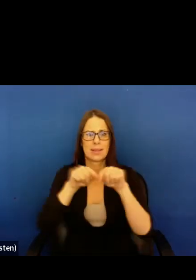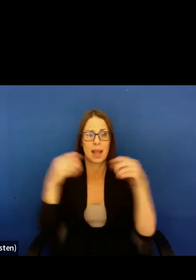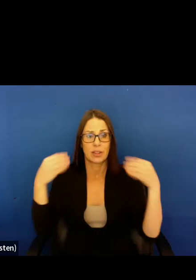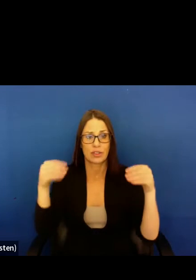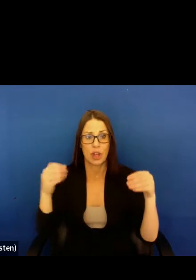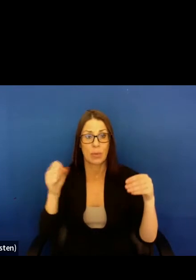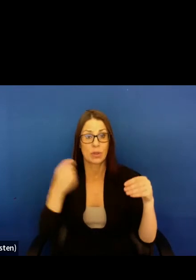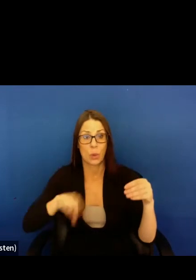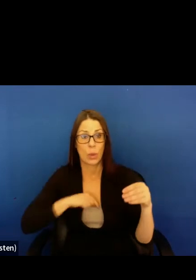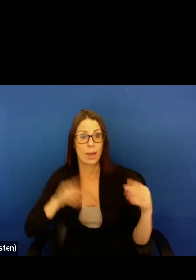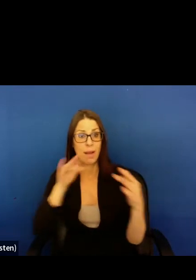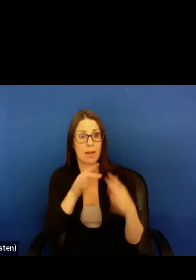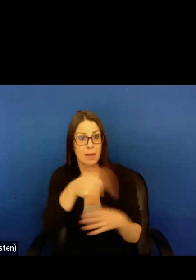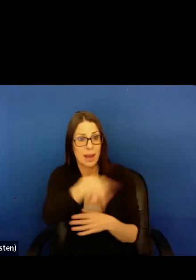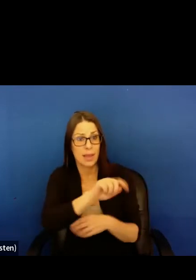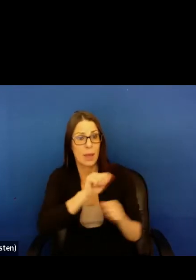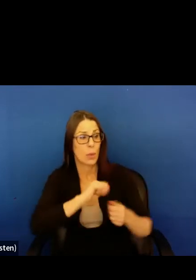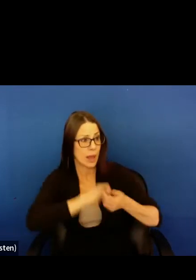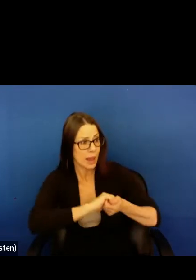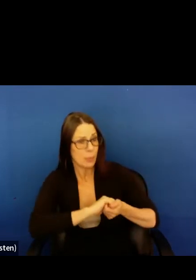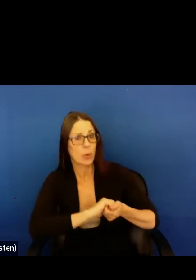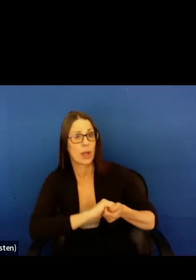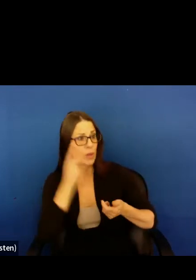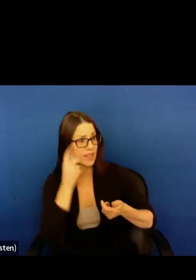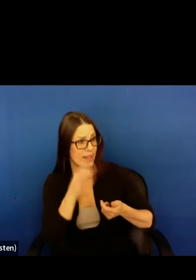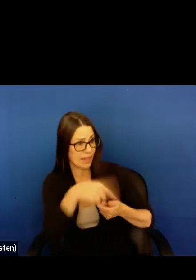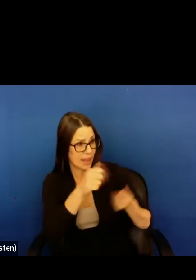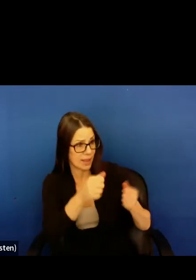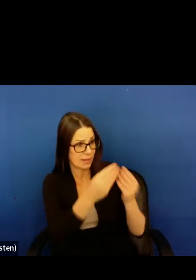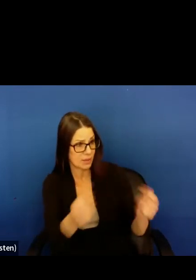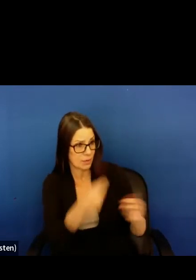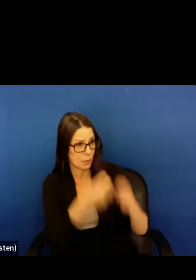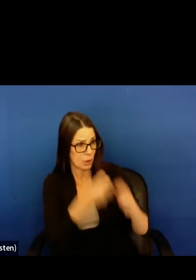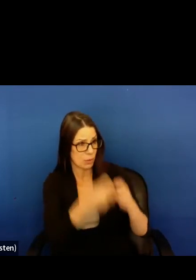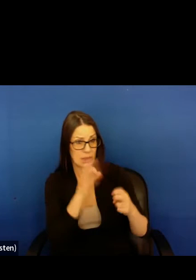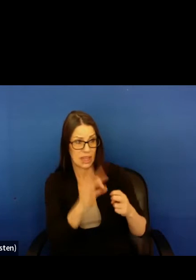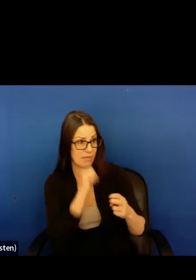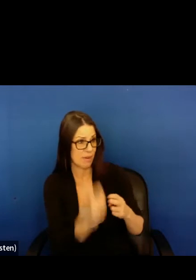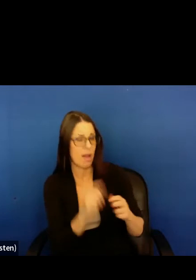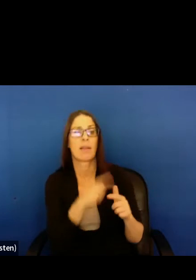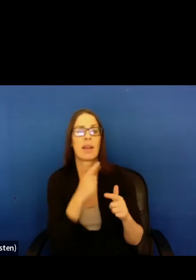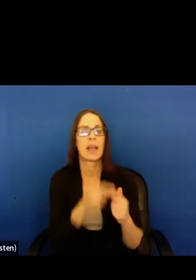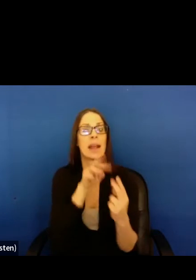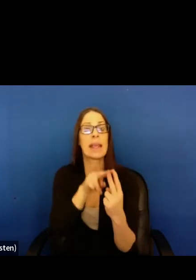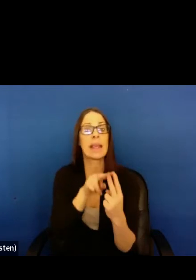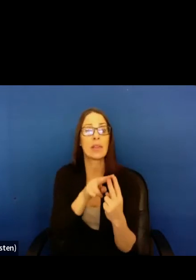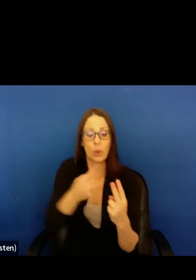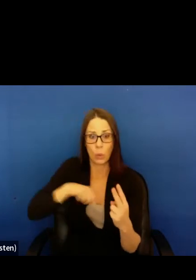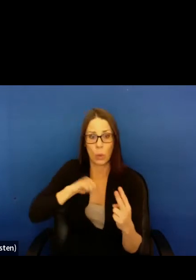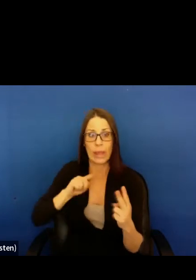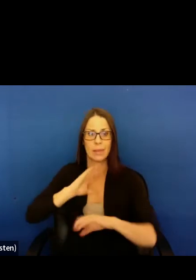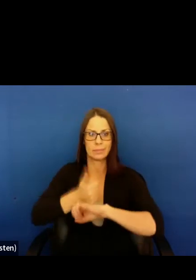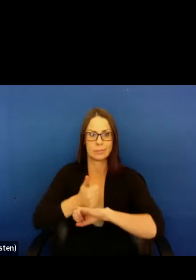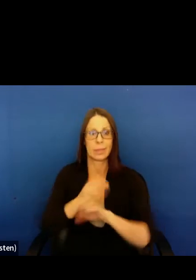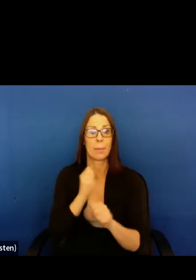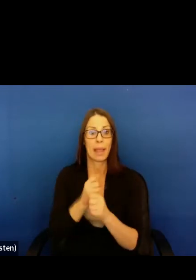we collaborate, we try to figure out if they could solve the problem. And if not, we either make that a project or try to roll it